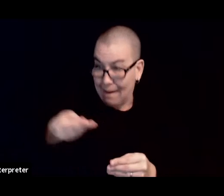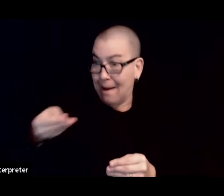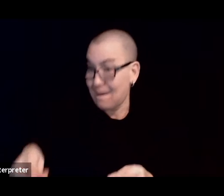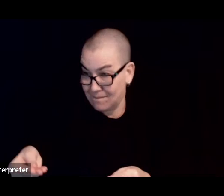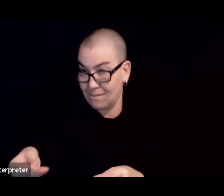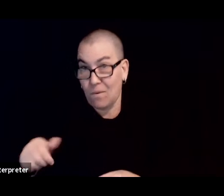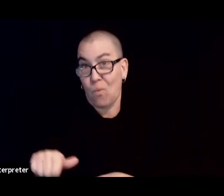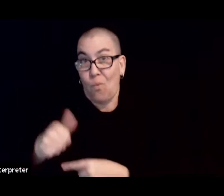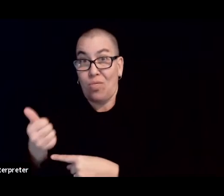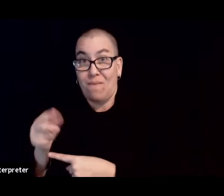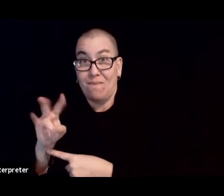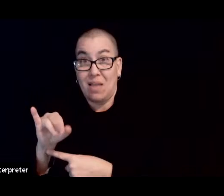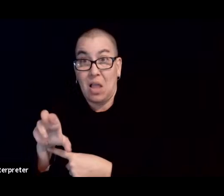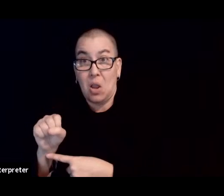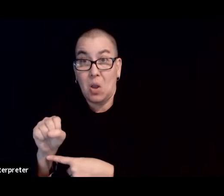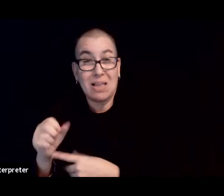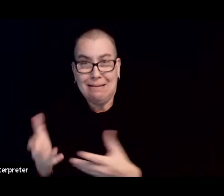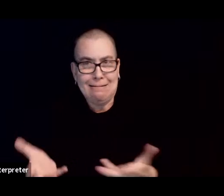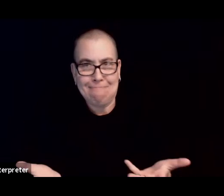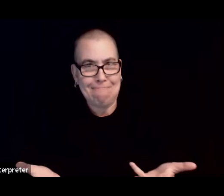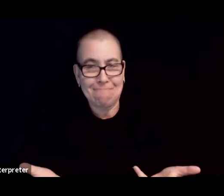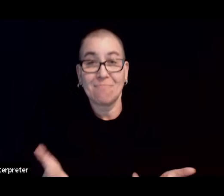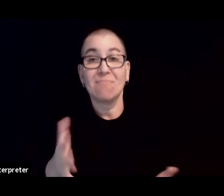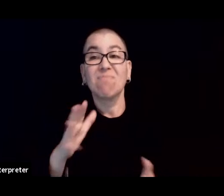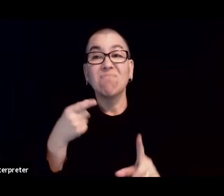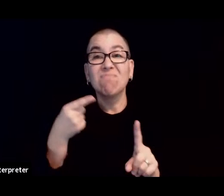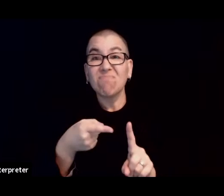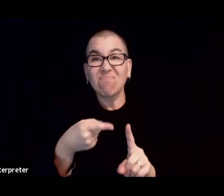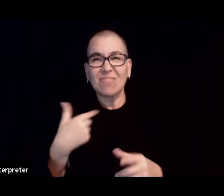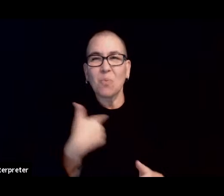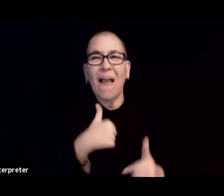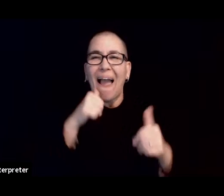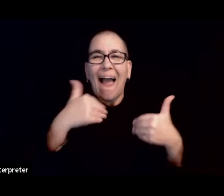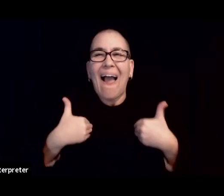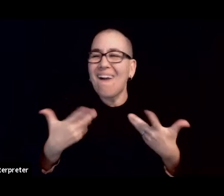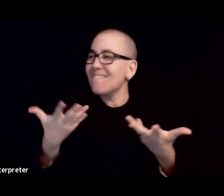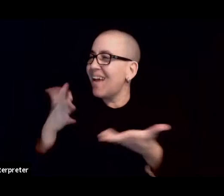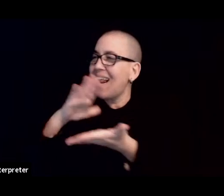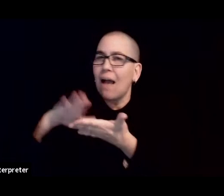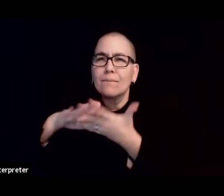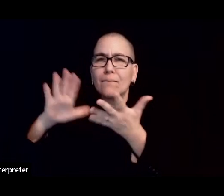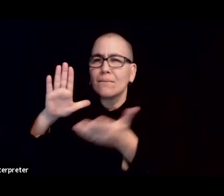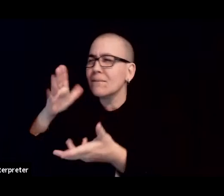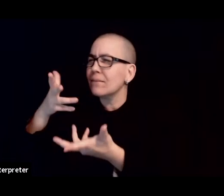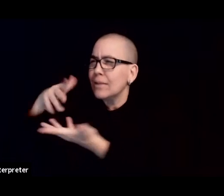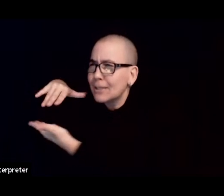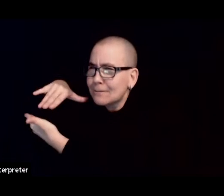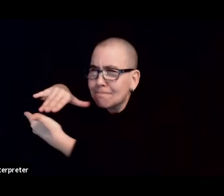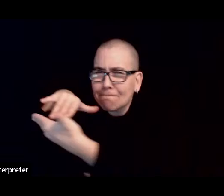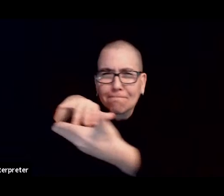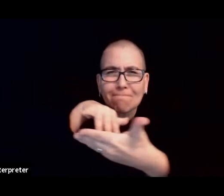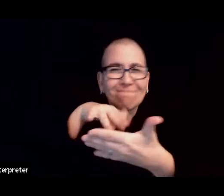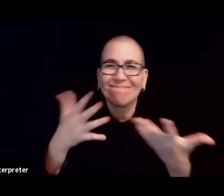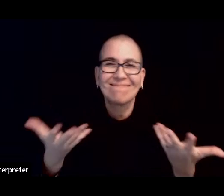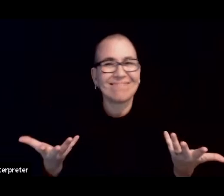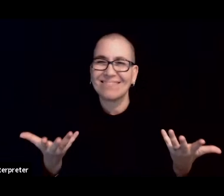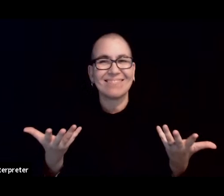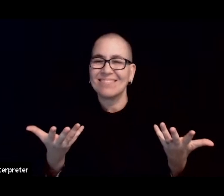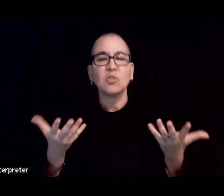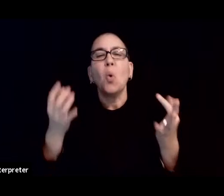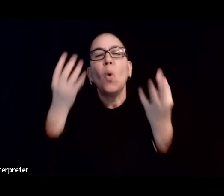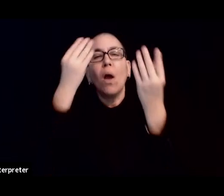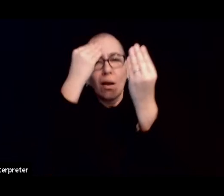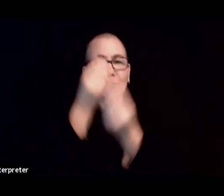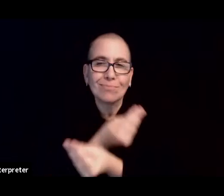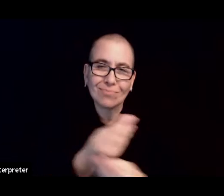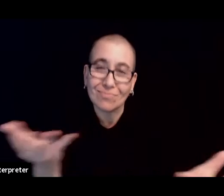able to speak to that. And so because of that, we have said that even after people have been vaccinated,